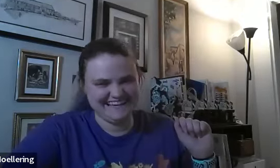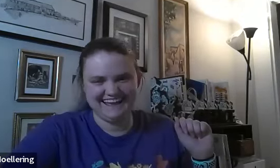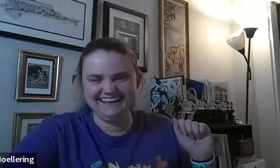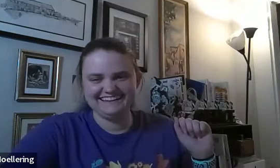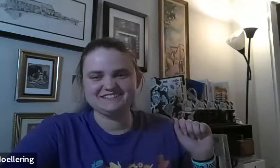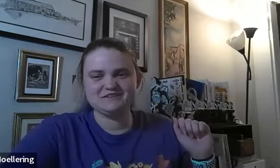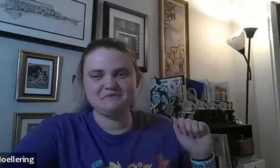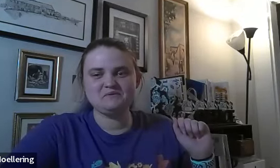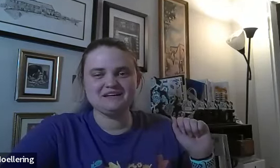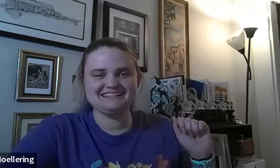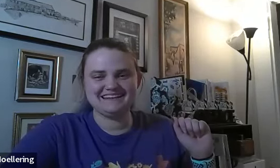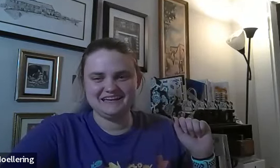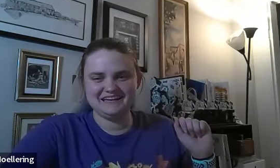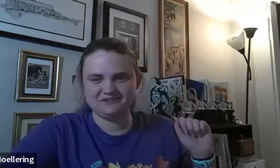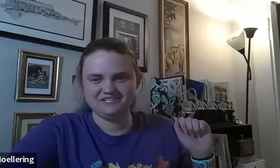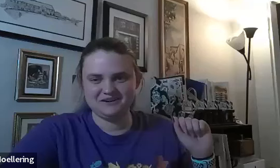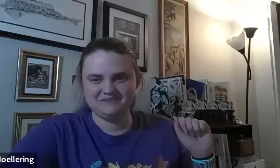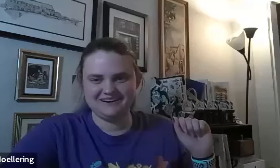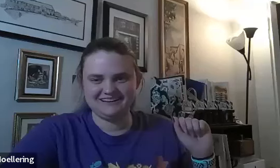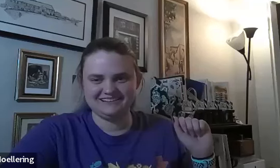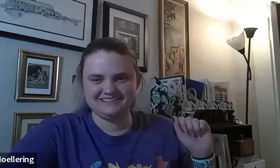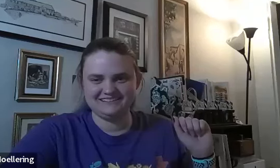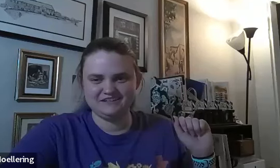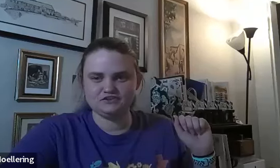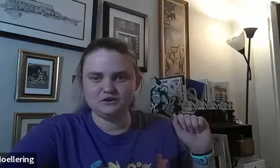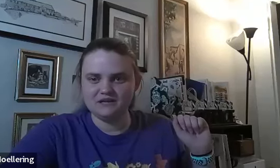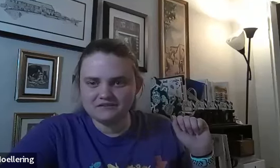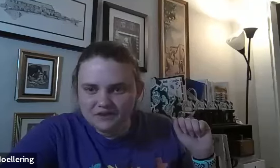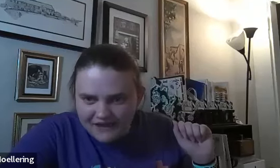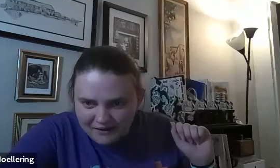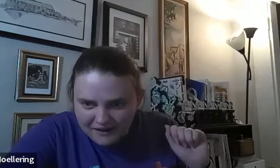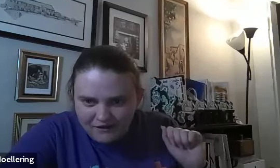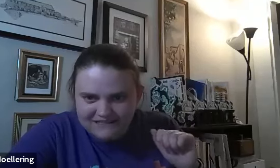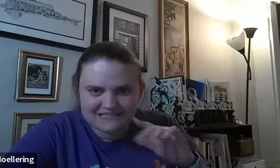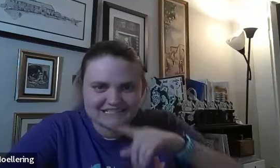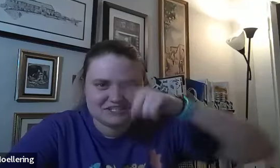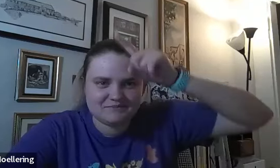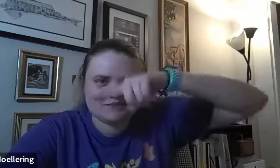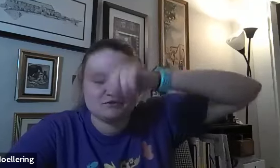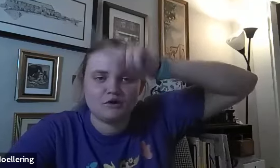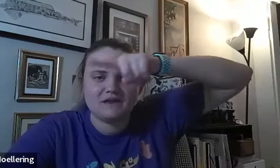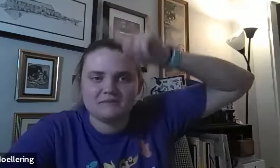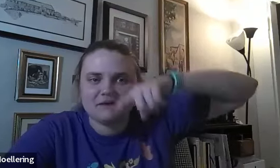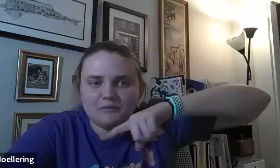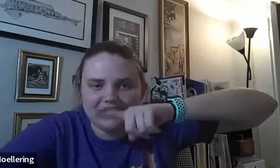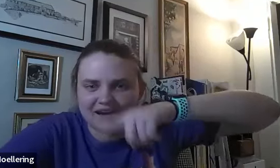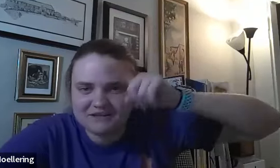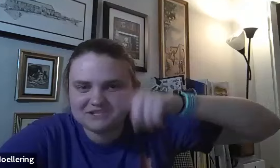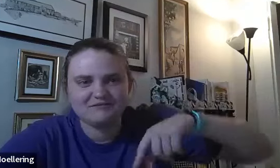Yeah. So that one was lamp. Good job, you guys. There's so many of y'all that I like, all I see is it just keeps scrolling up. I'm like, oh, wait, I got to make sure everyone